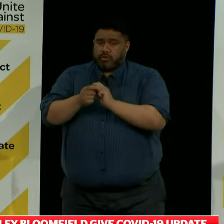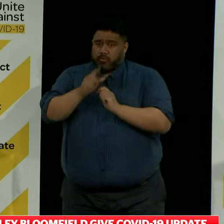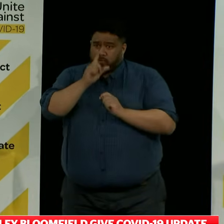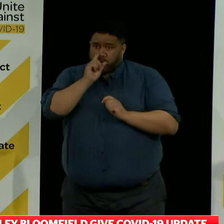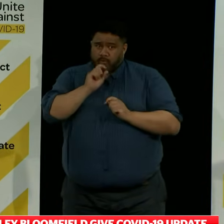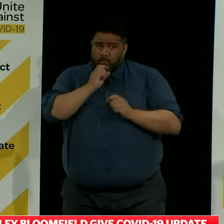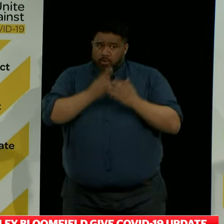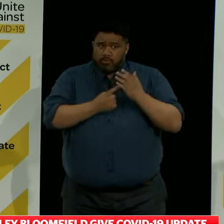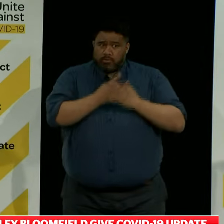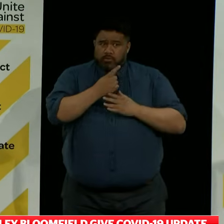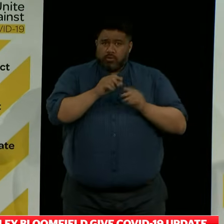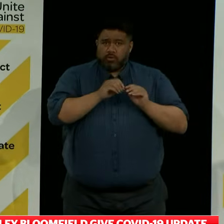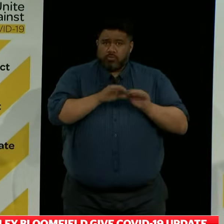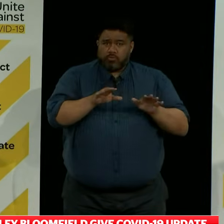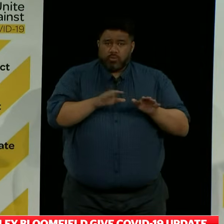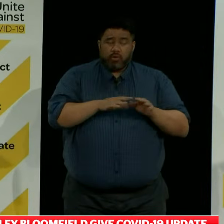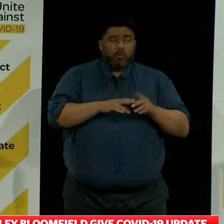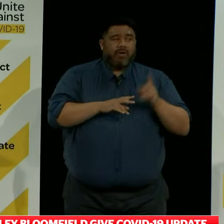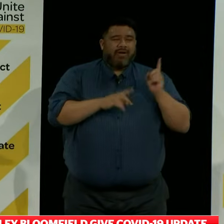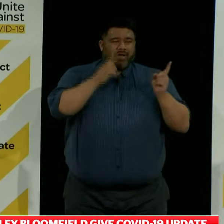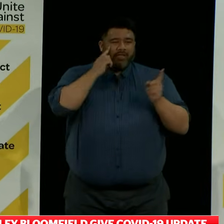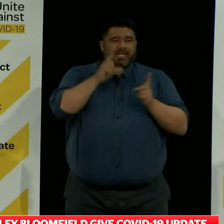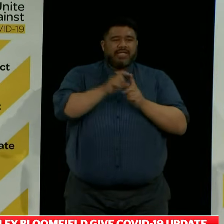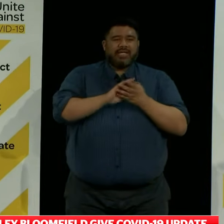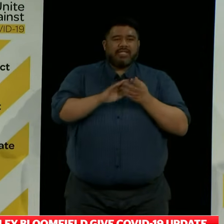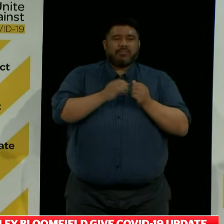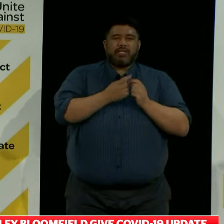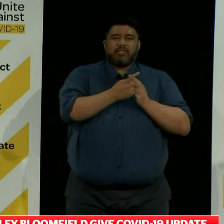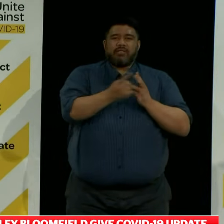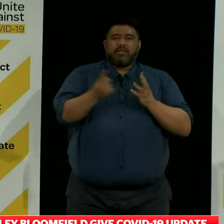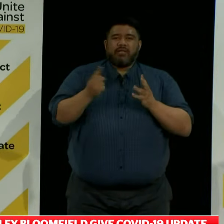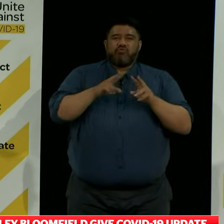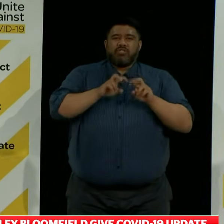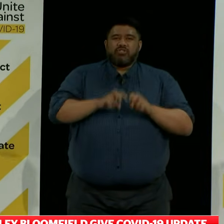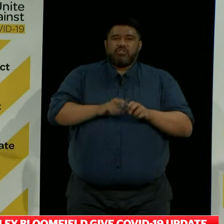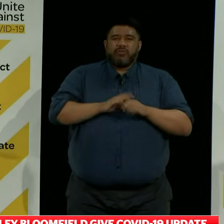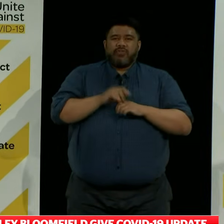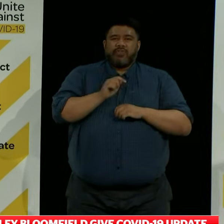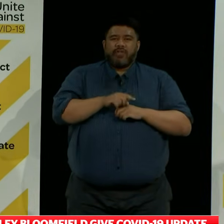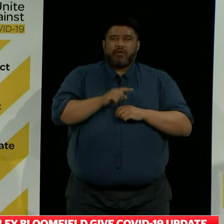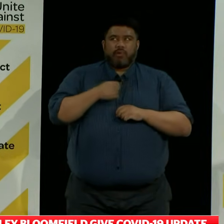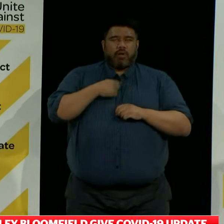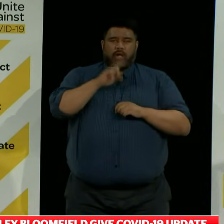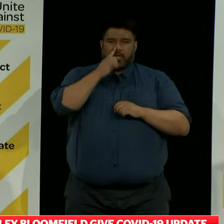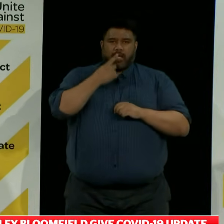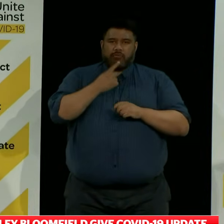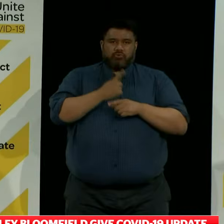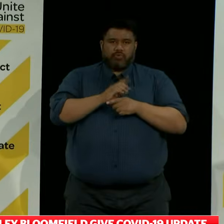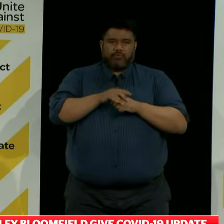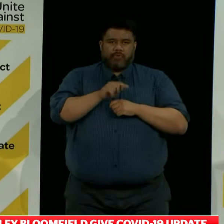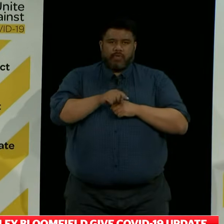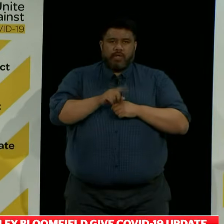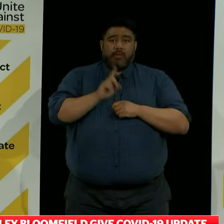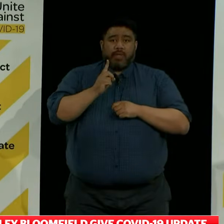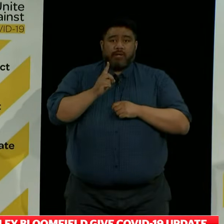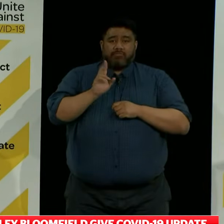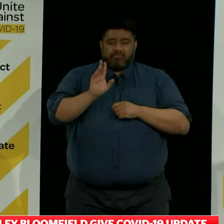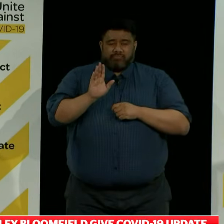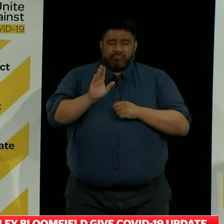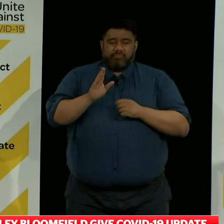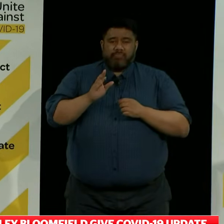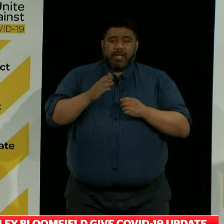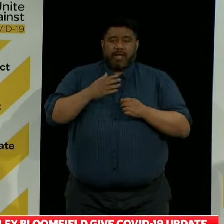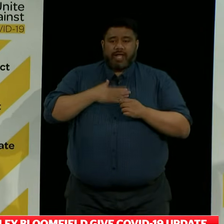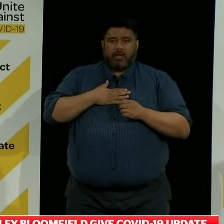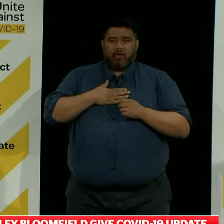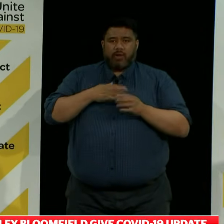they have additional work that they undertake within DHBs, but I personally can't speak to that now. But again, our strategy here is